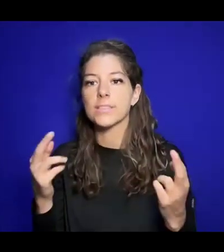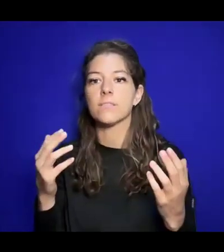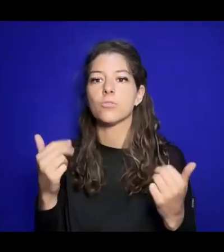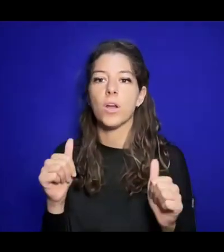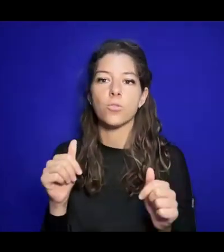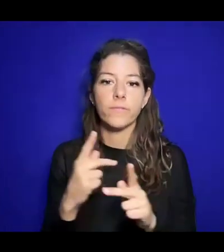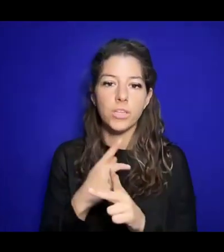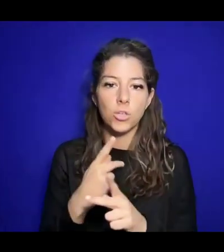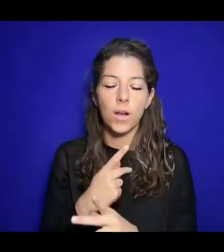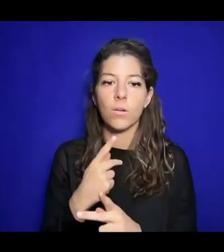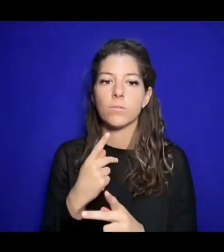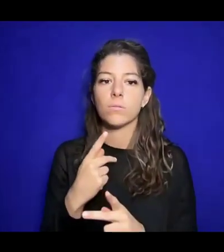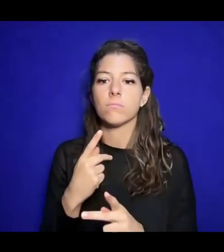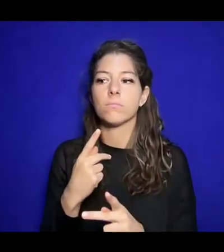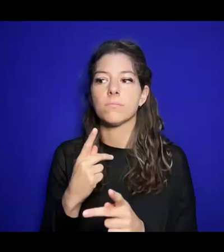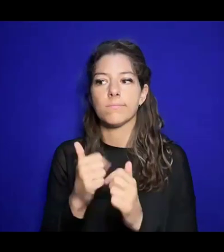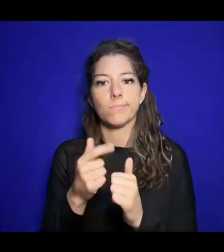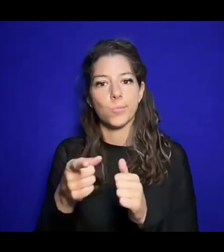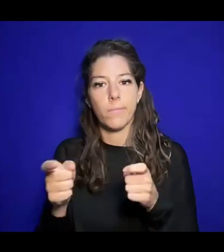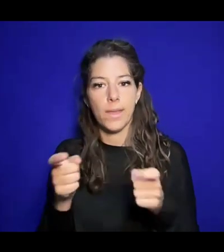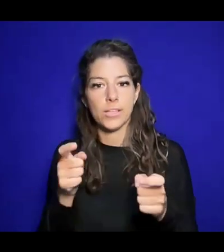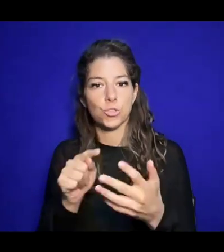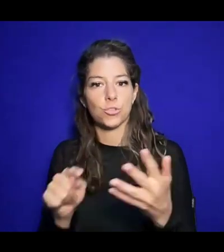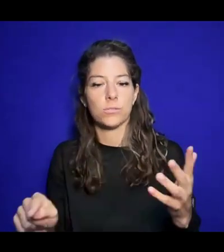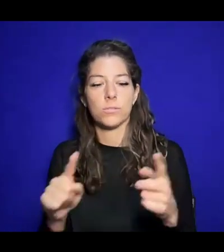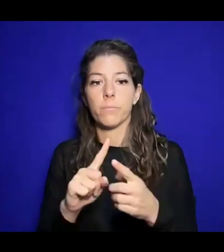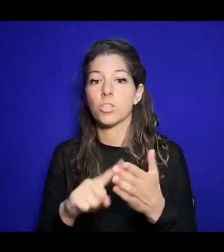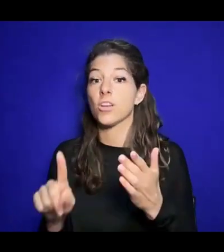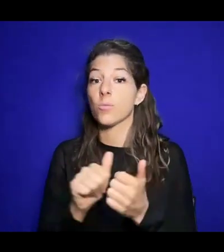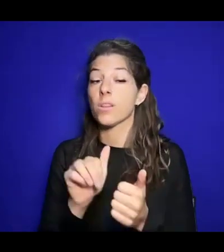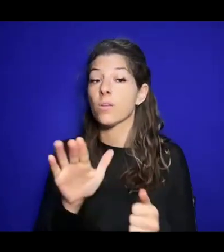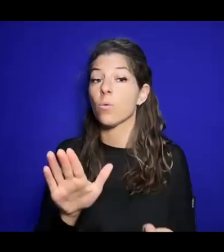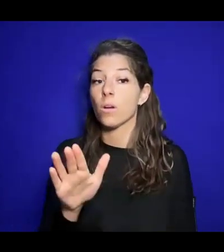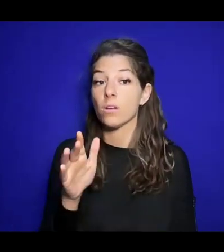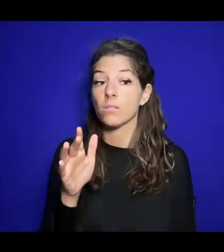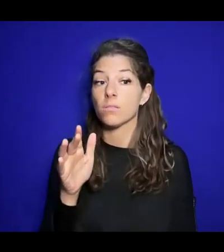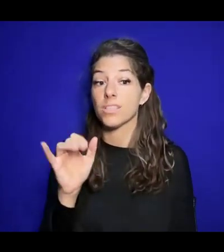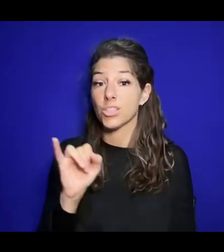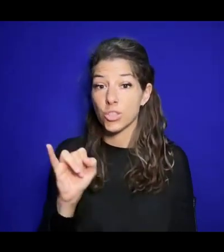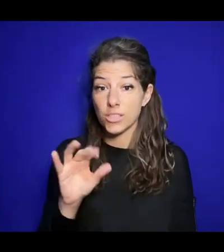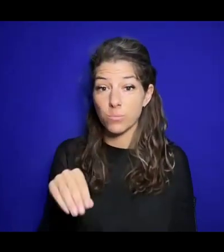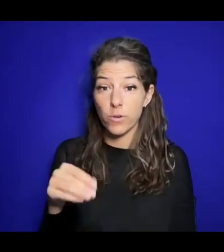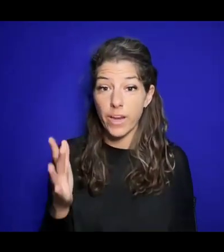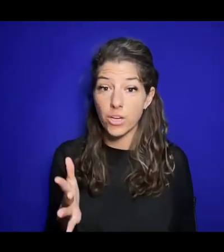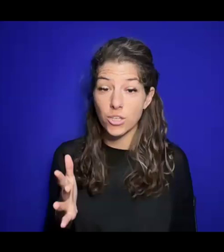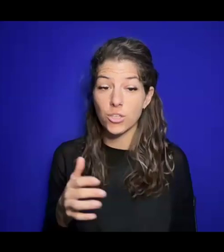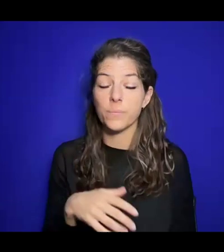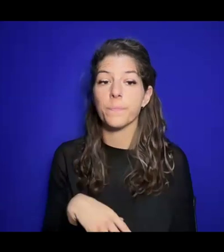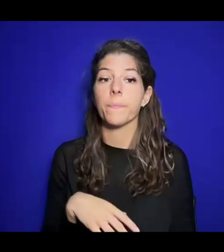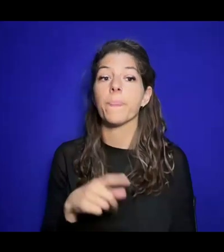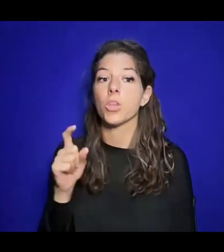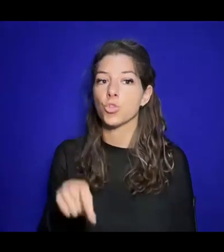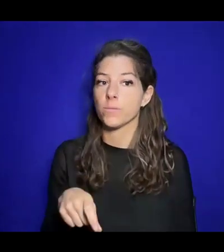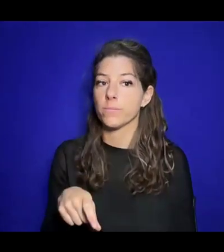trying to figure out how you can manage this, but check with your insurance provider. There should